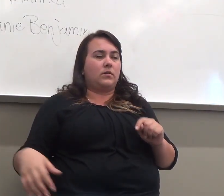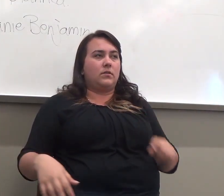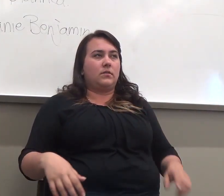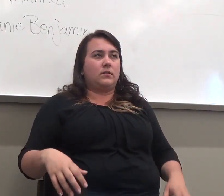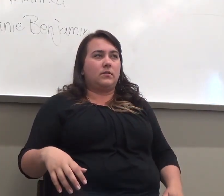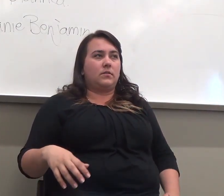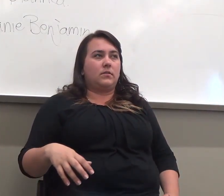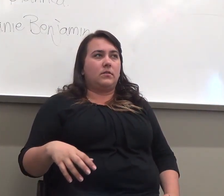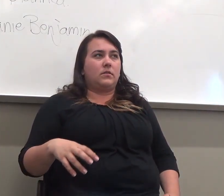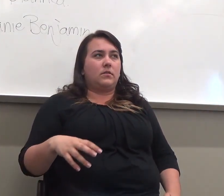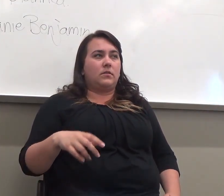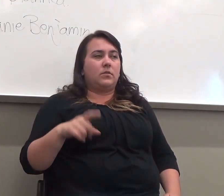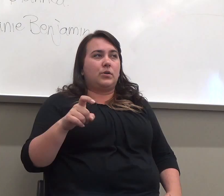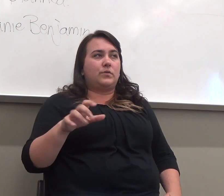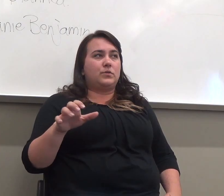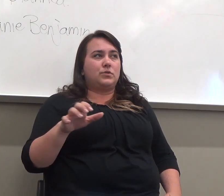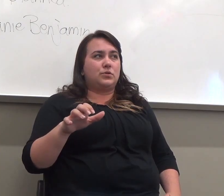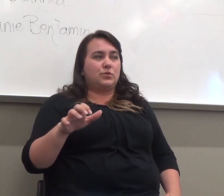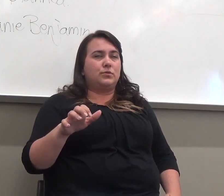some of these, is look up both words